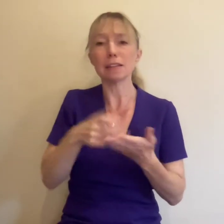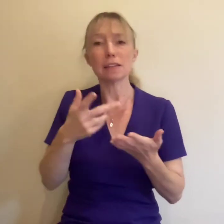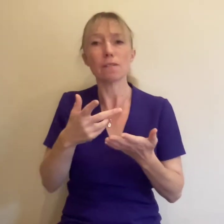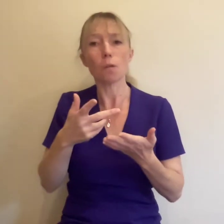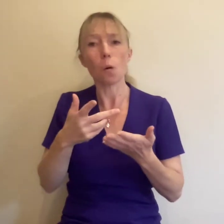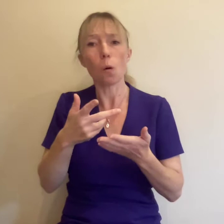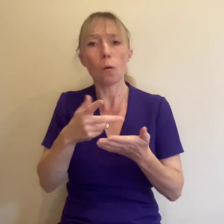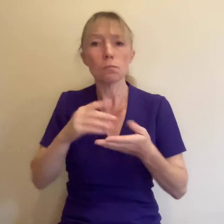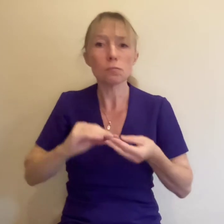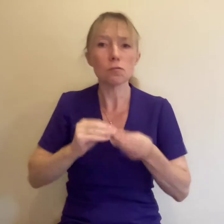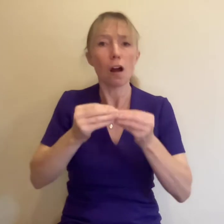development opportunities.